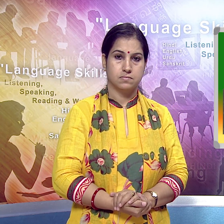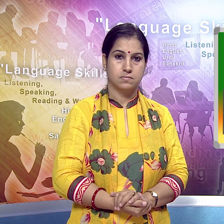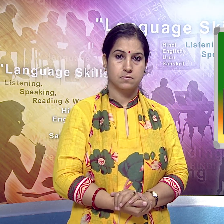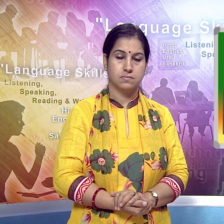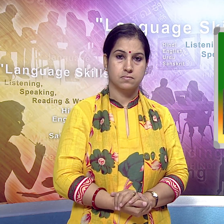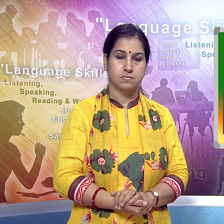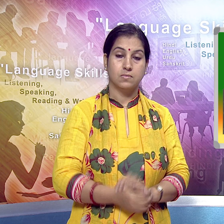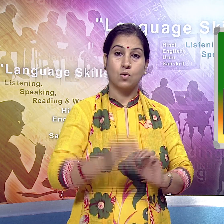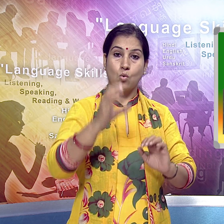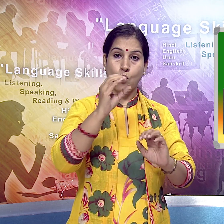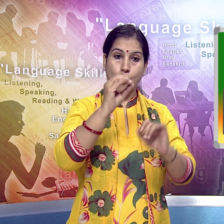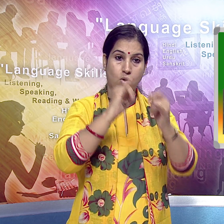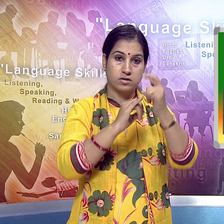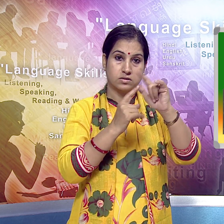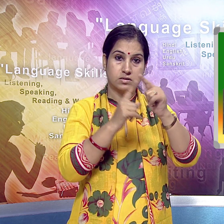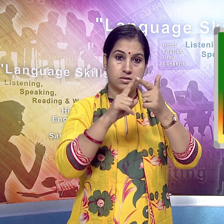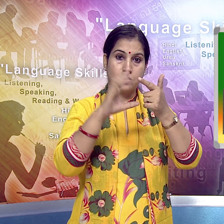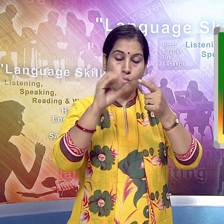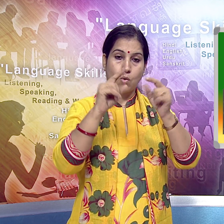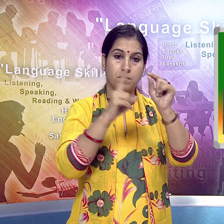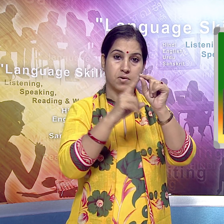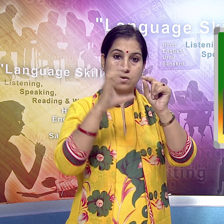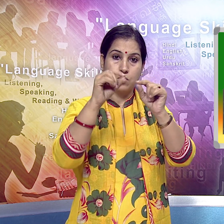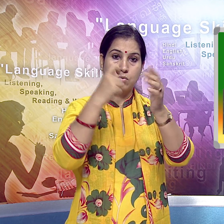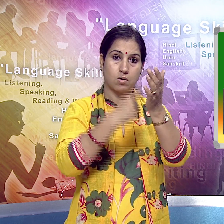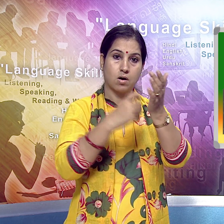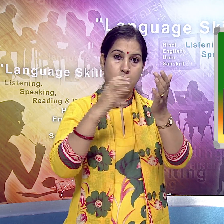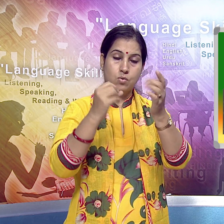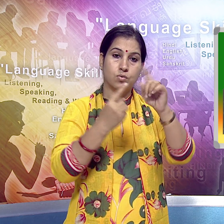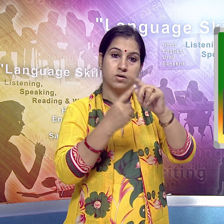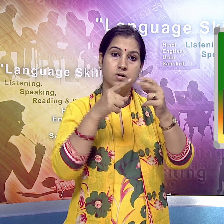osteoporotic bone means the bone become porous